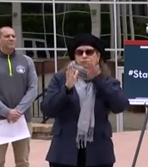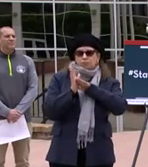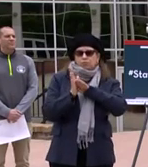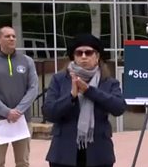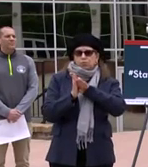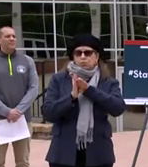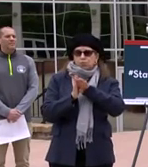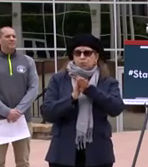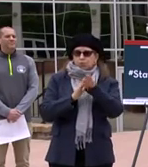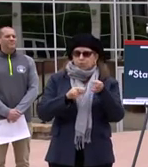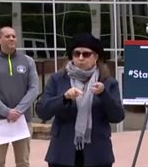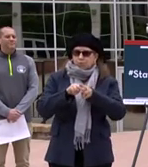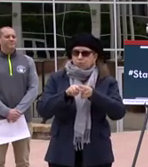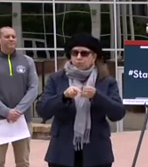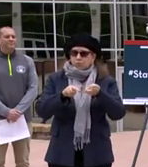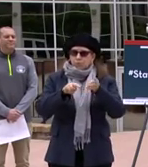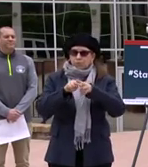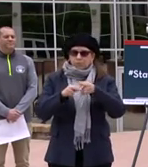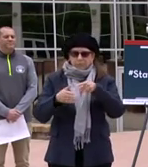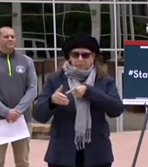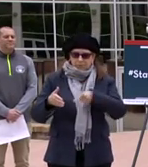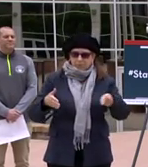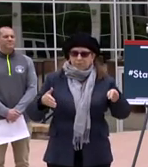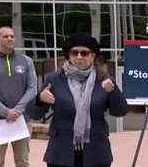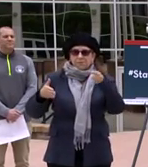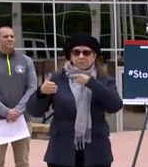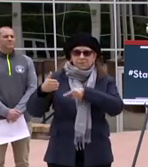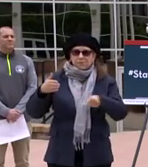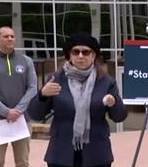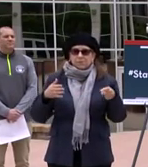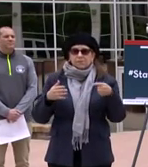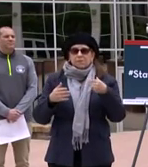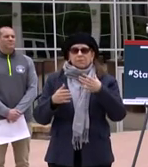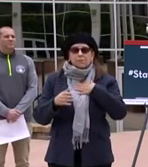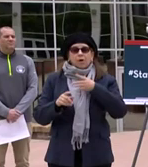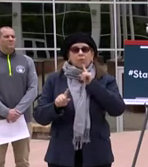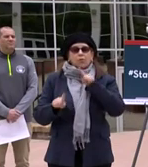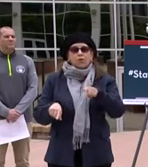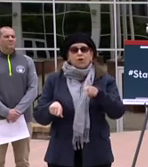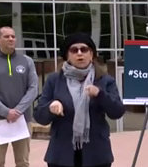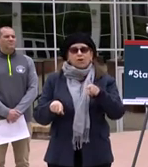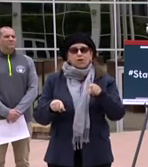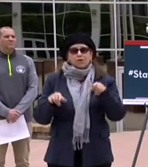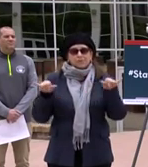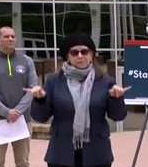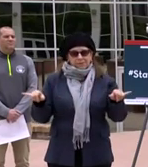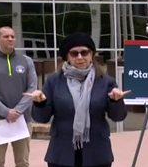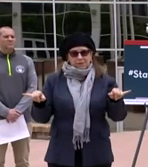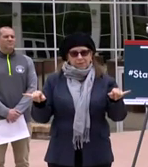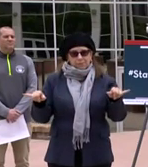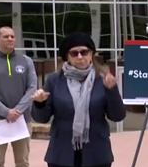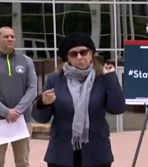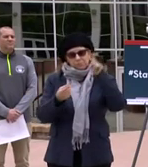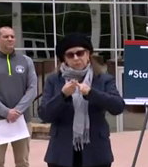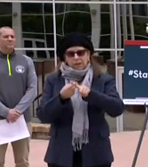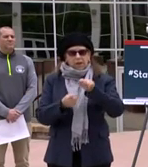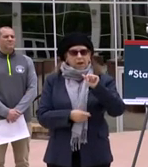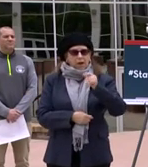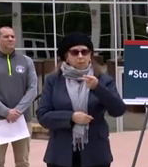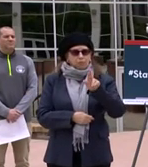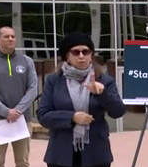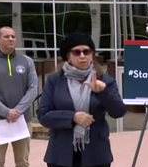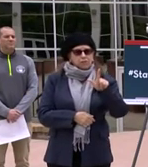my orders are in place through April the 24th, which coincides with the approved emergency that